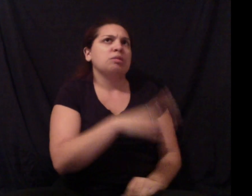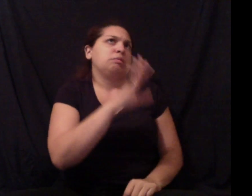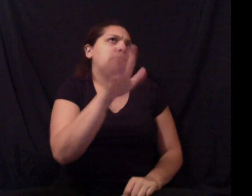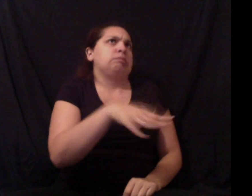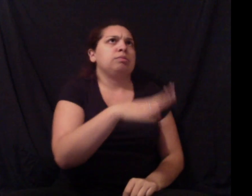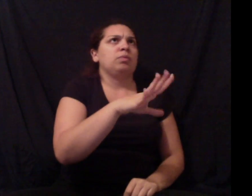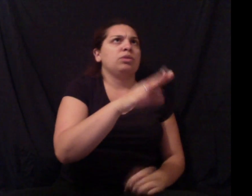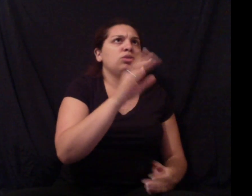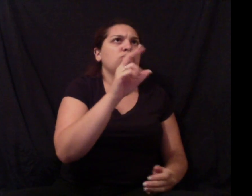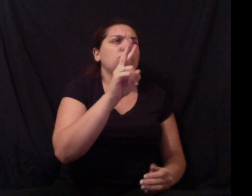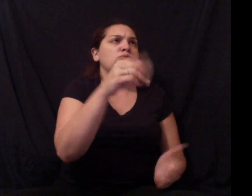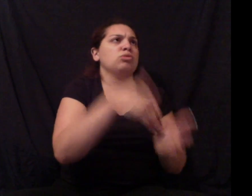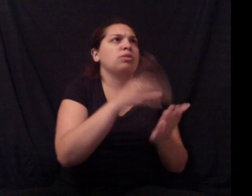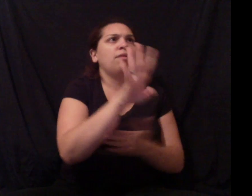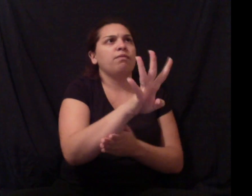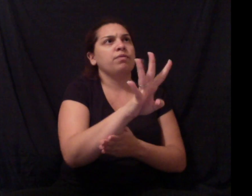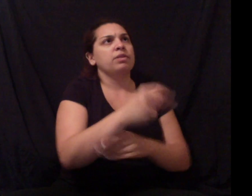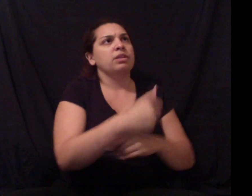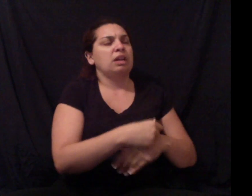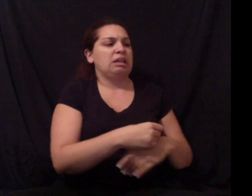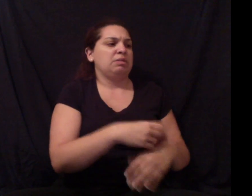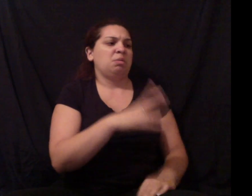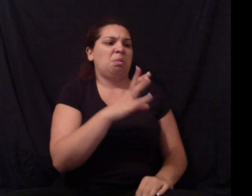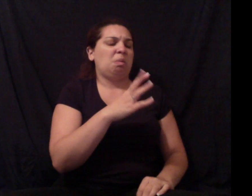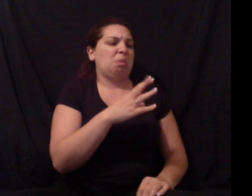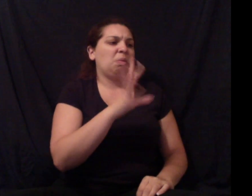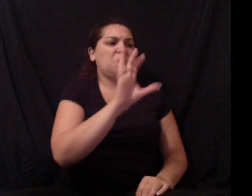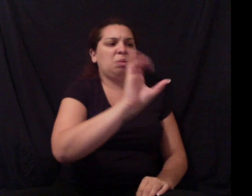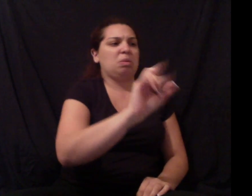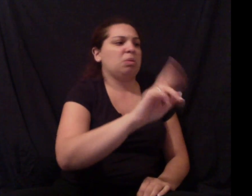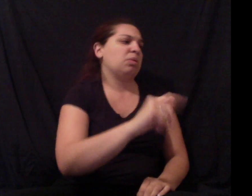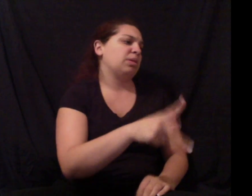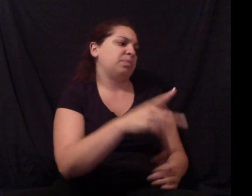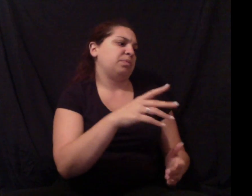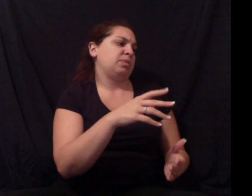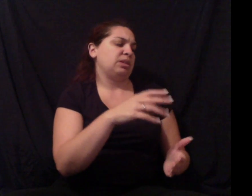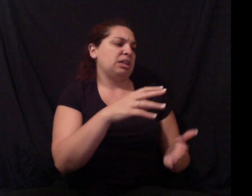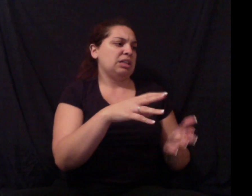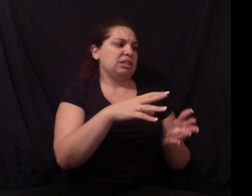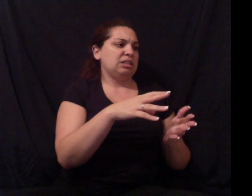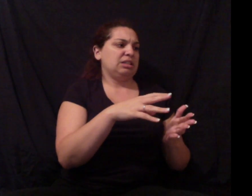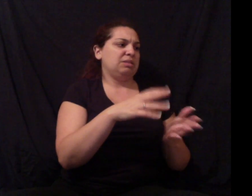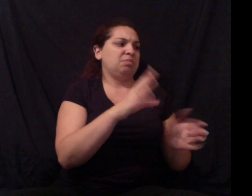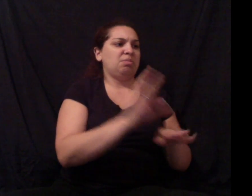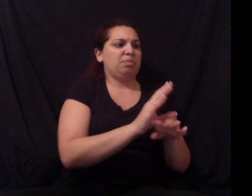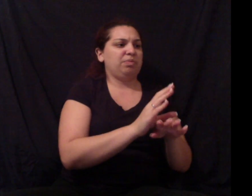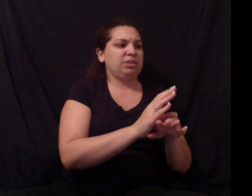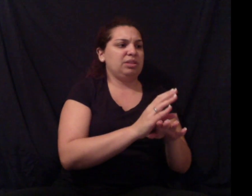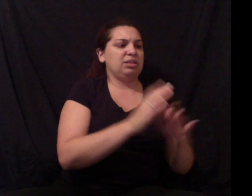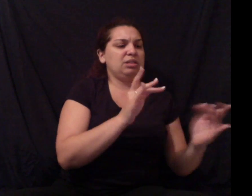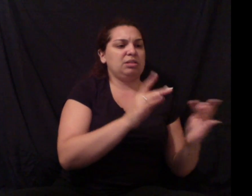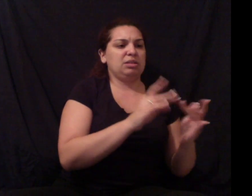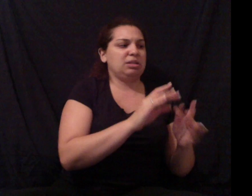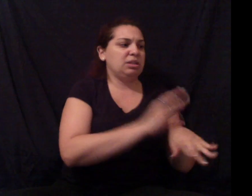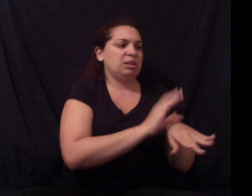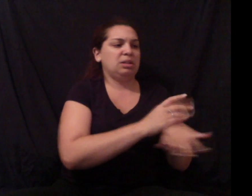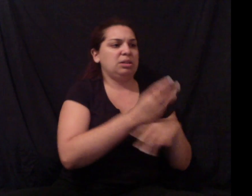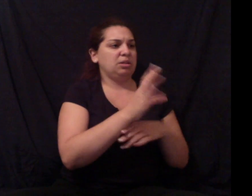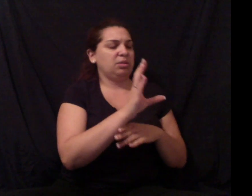was 2004 when I had some crappy digital recording software that someone burned on a CD for me, and